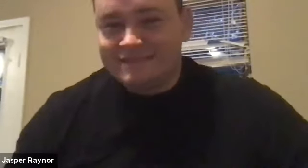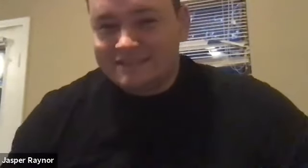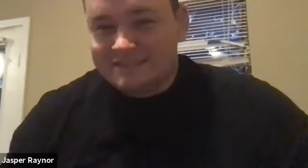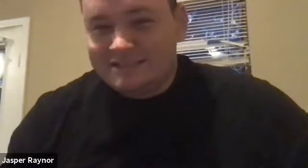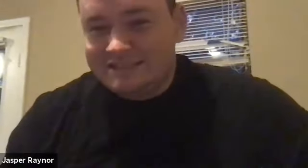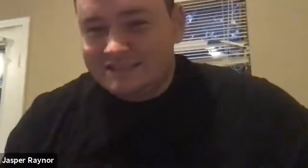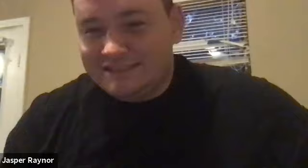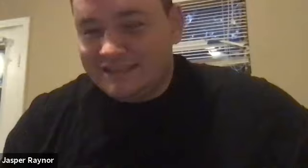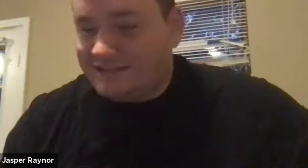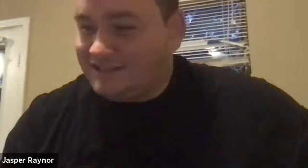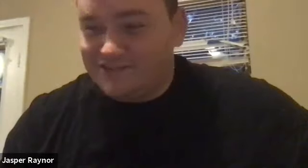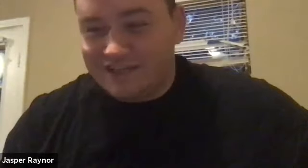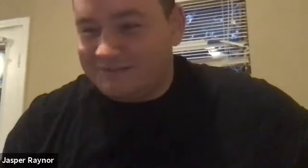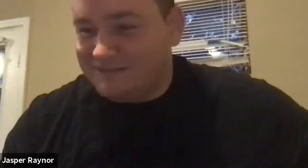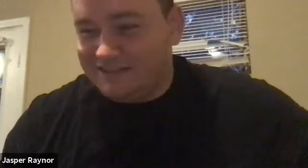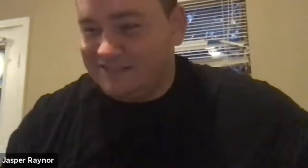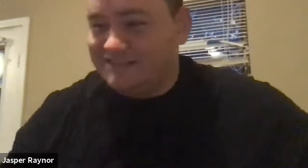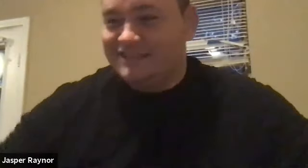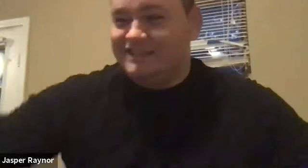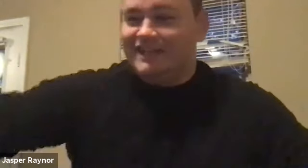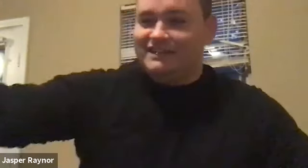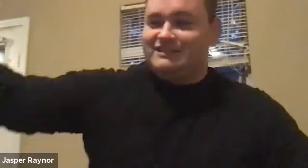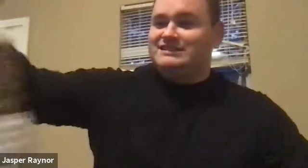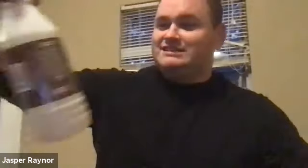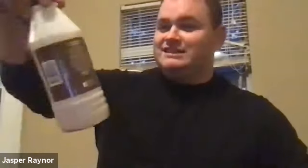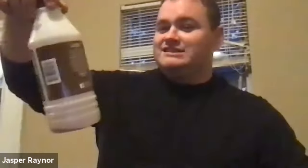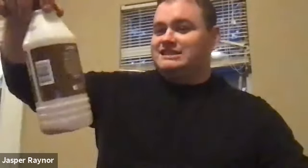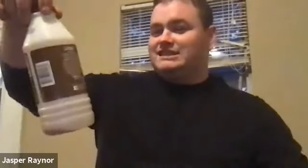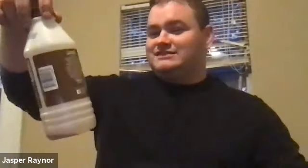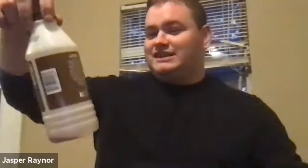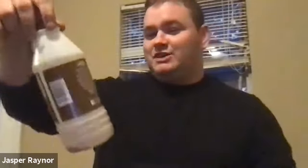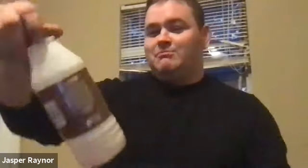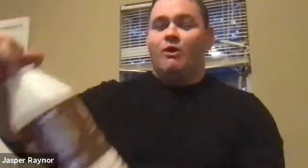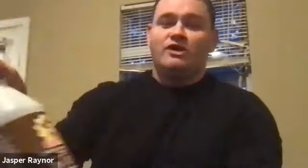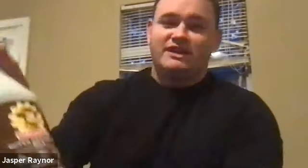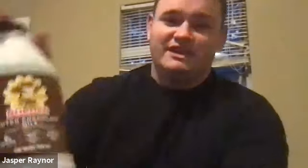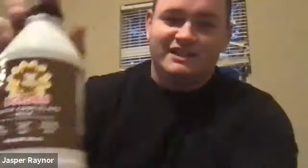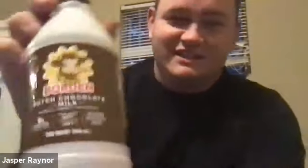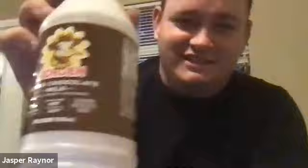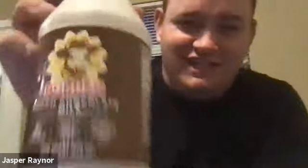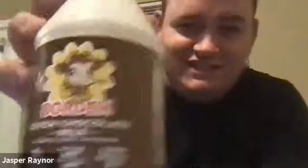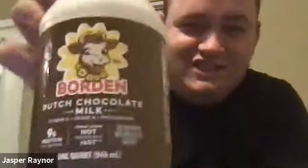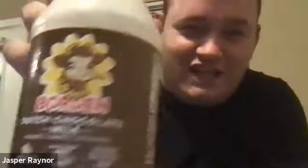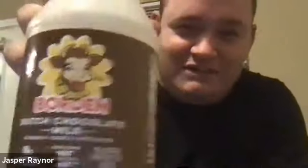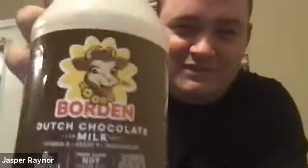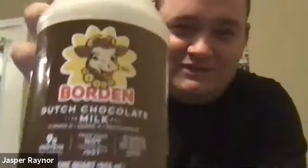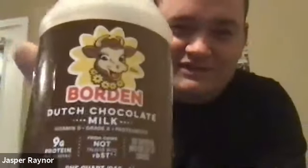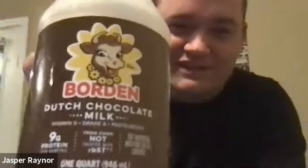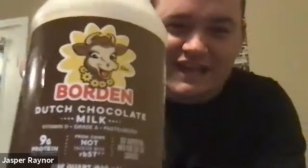milk. I love chocolate milk, y'all. And look, this is as good as it gets out here. Borden Dutch chocolate milk. That